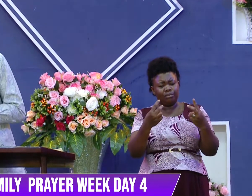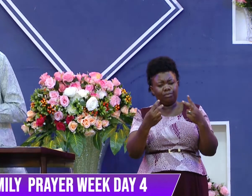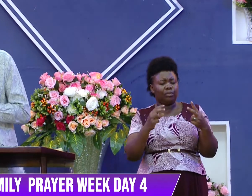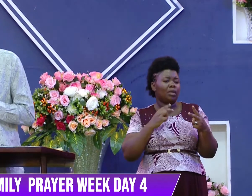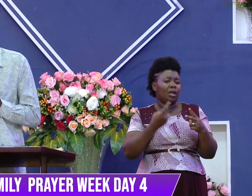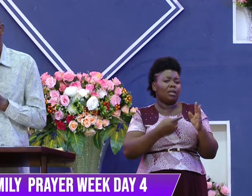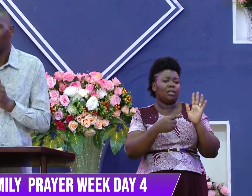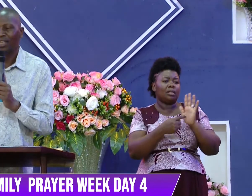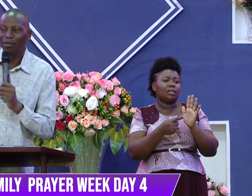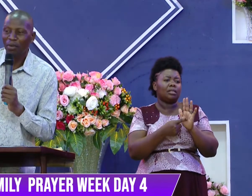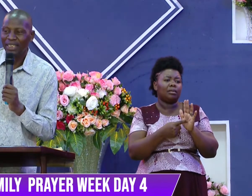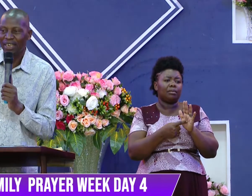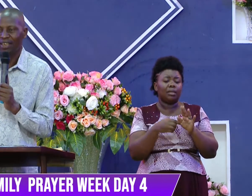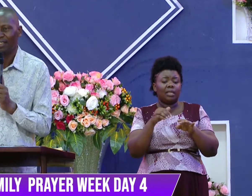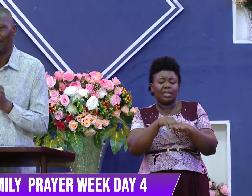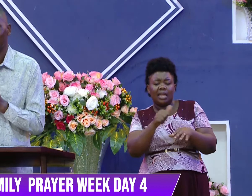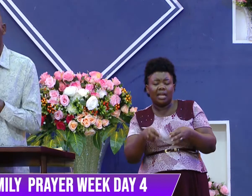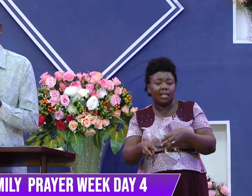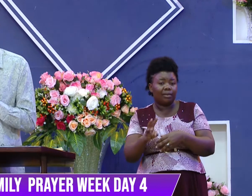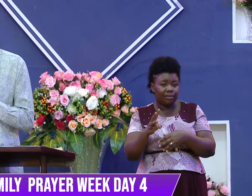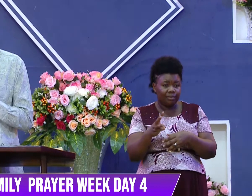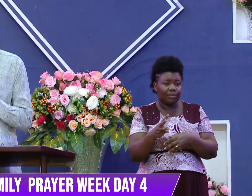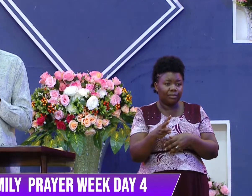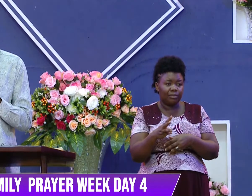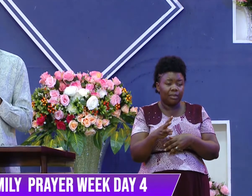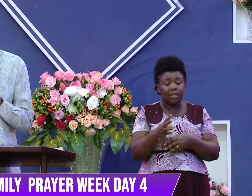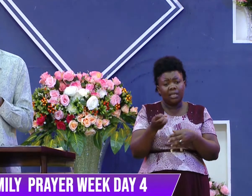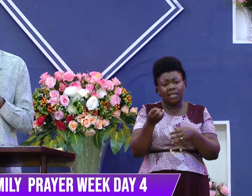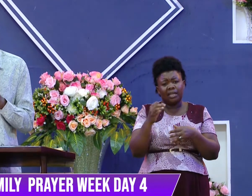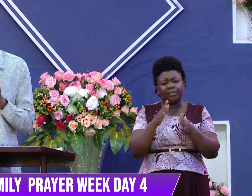role models of the world. In one or the other.